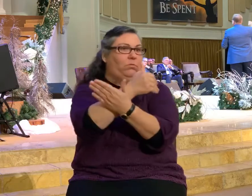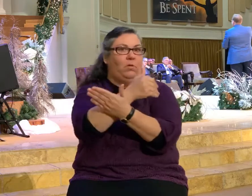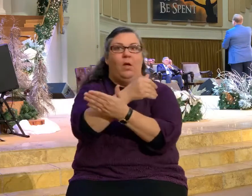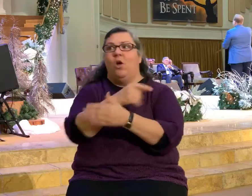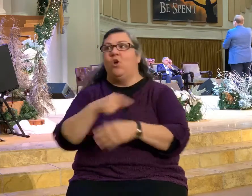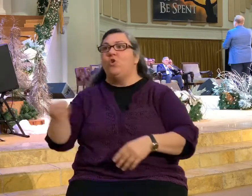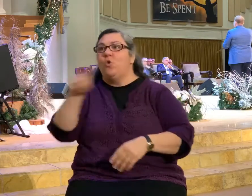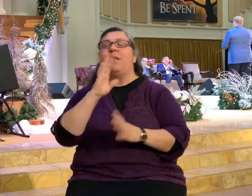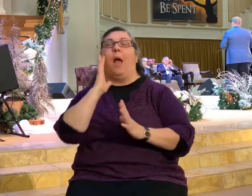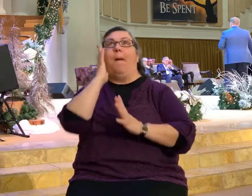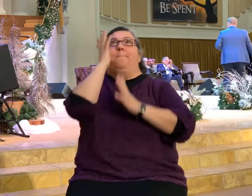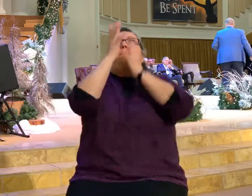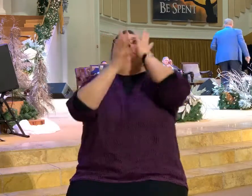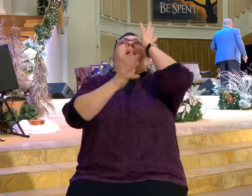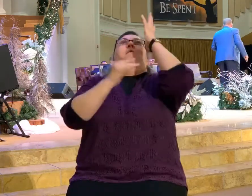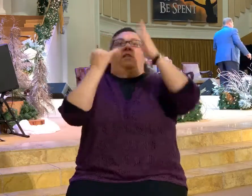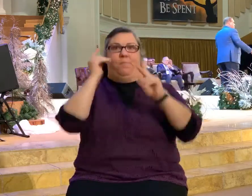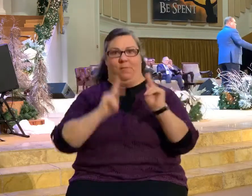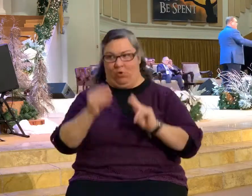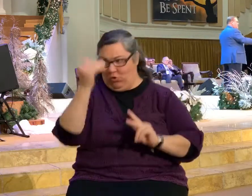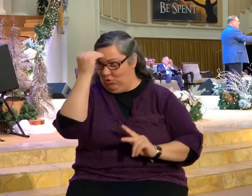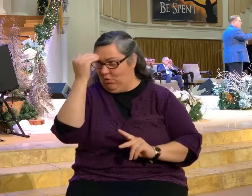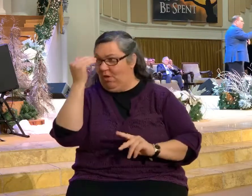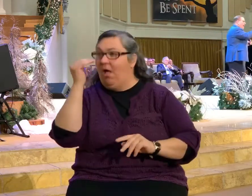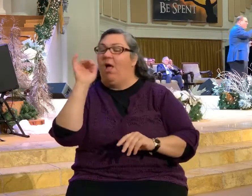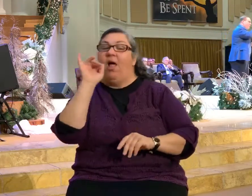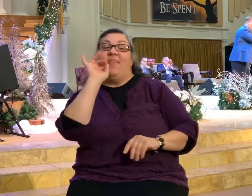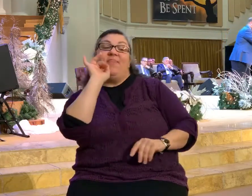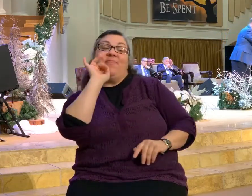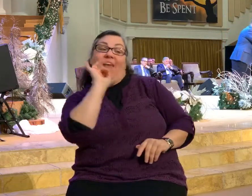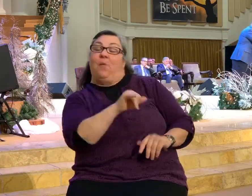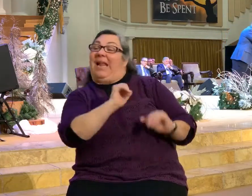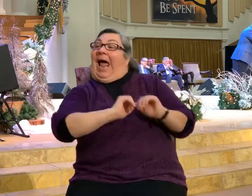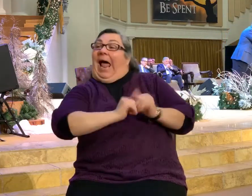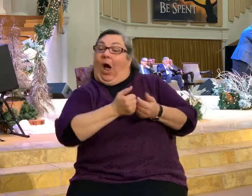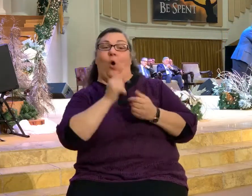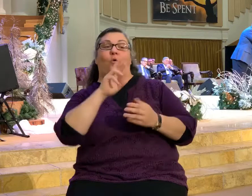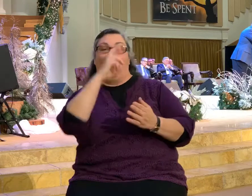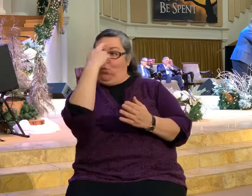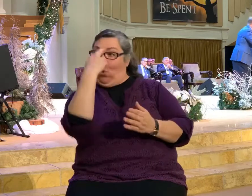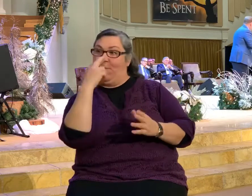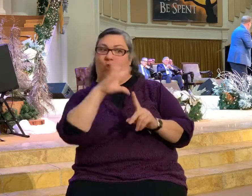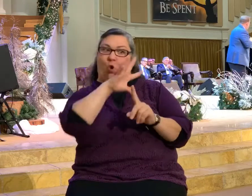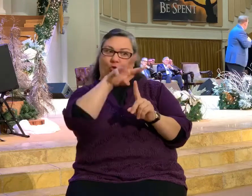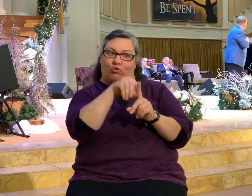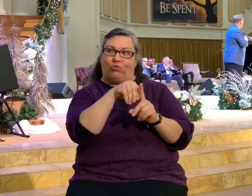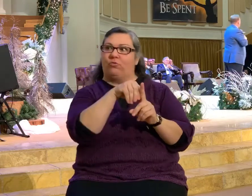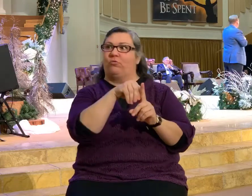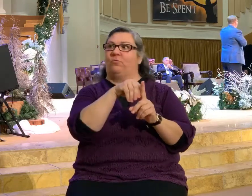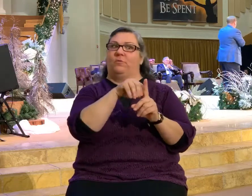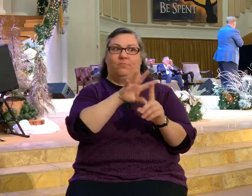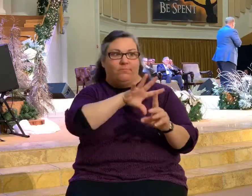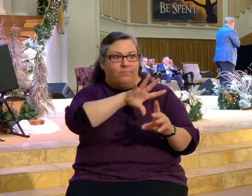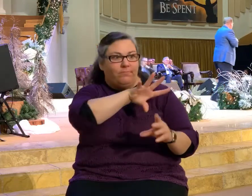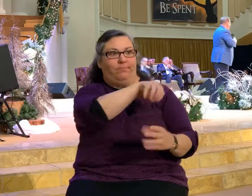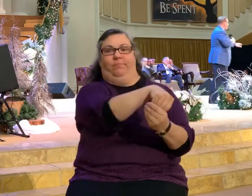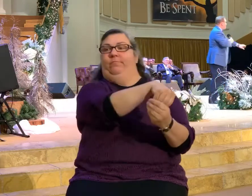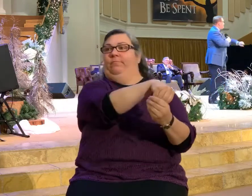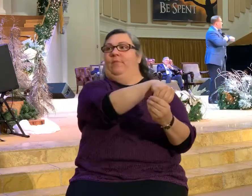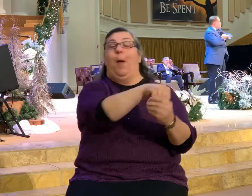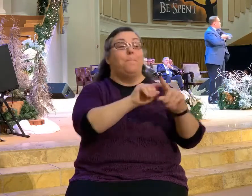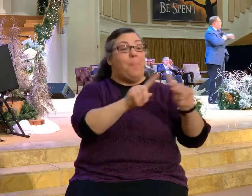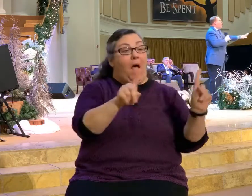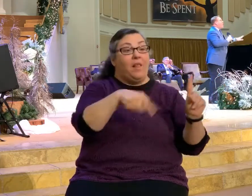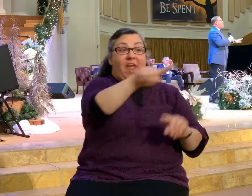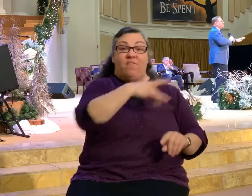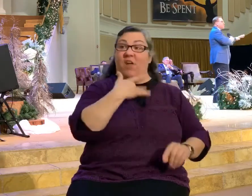be embarrassed anybody even knew. And this was the way the Roman culture had gotten, but it was no longer an embarrassment